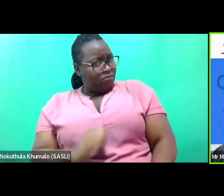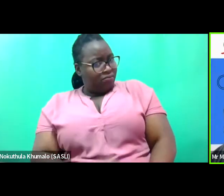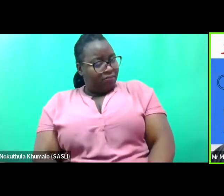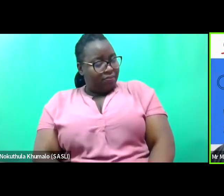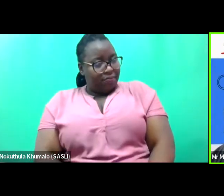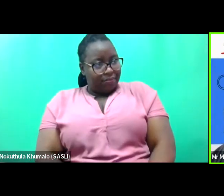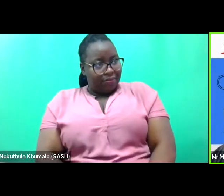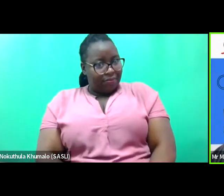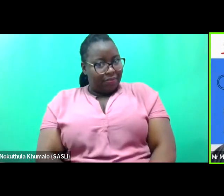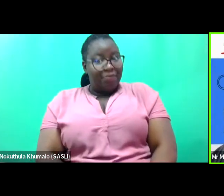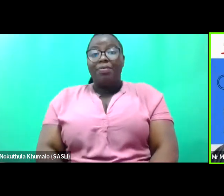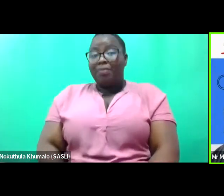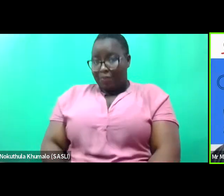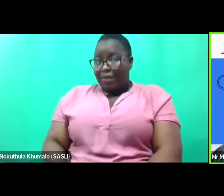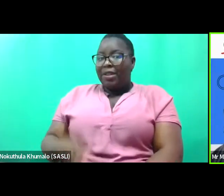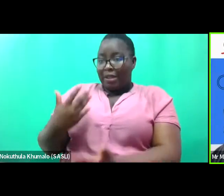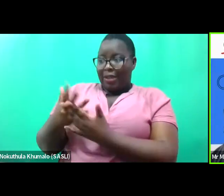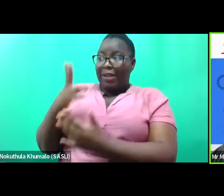Yes, we can hear you.